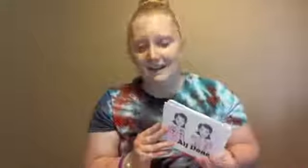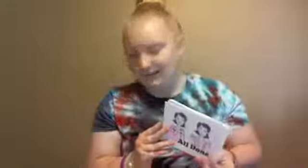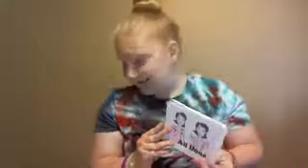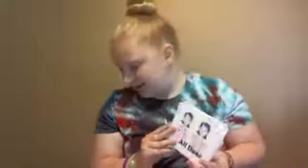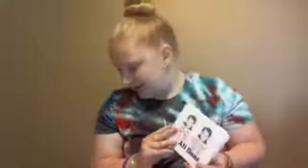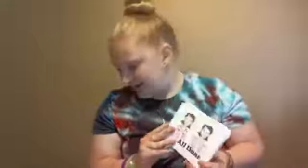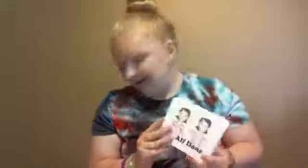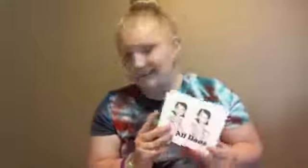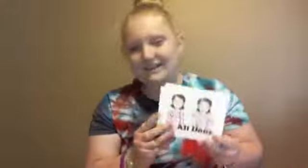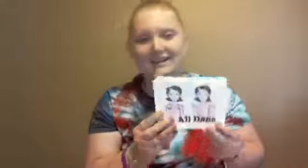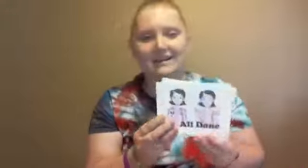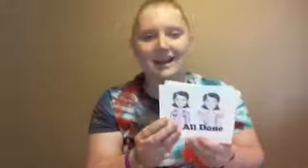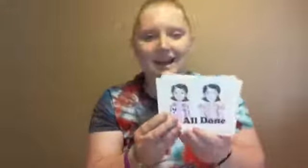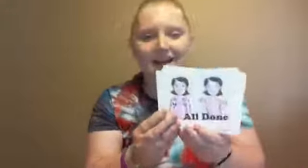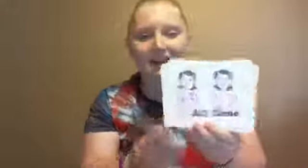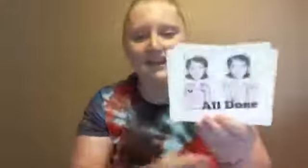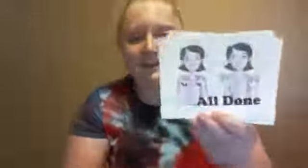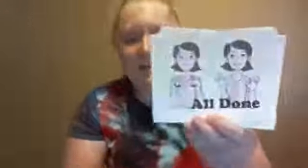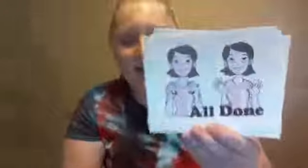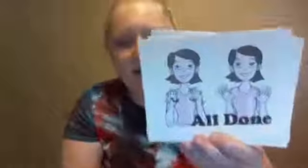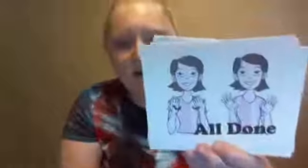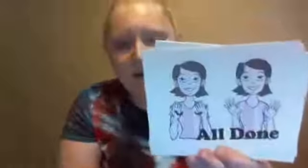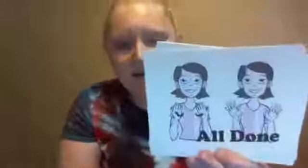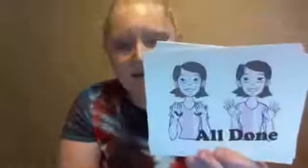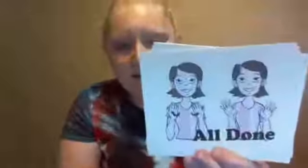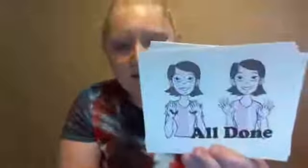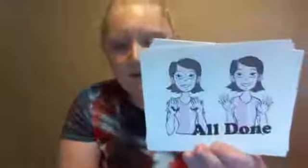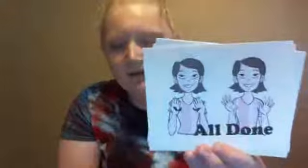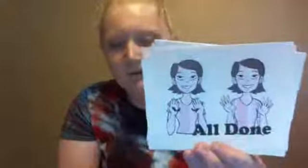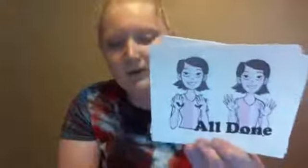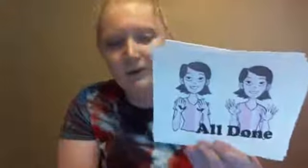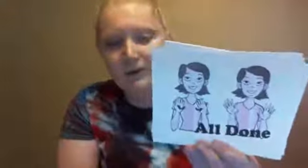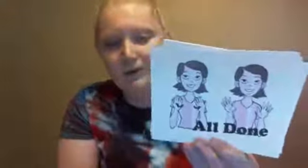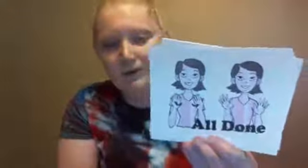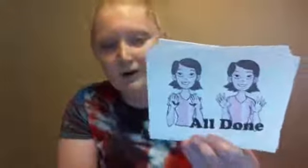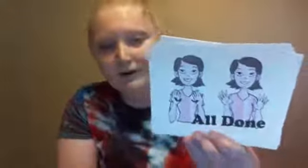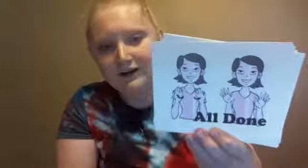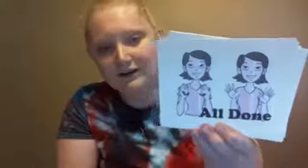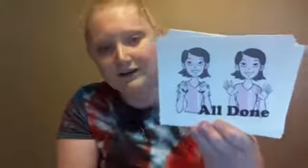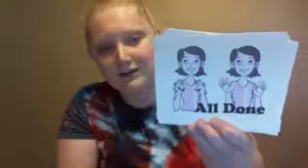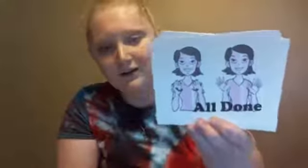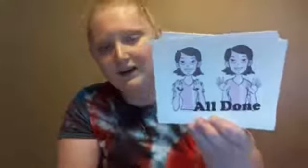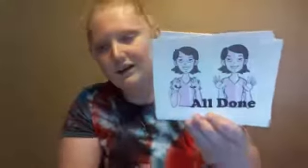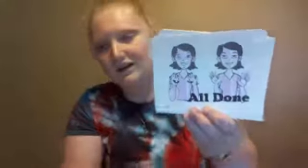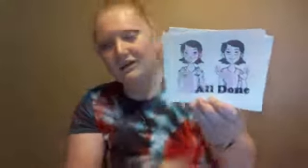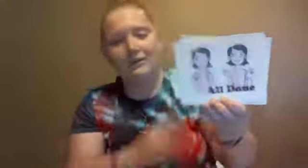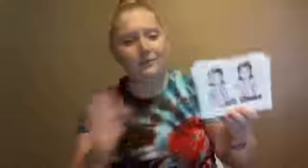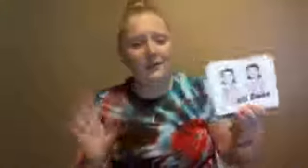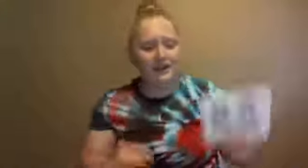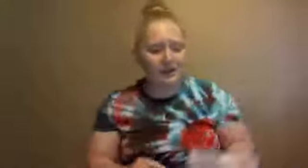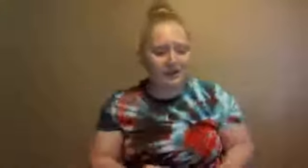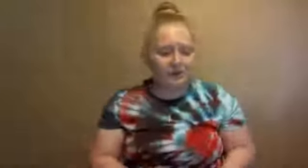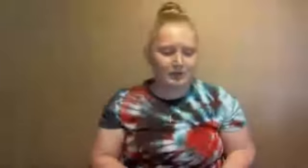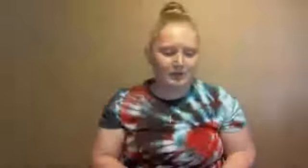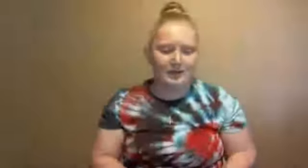next sign is all done. So if you were trying to tell someone that you're full and you don't want any